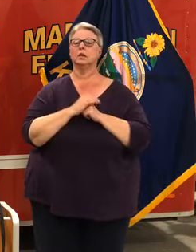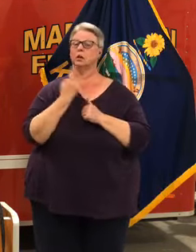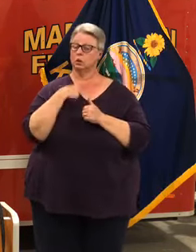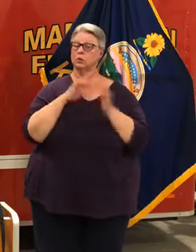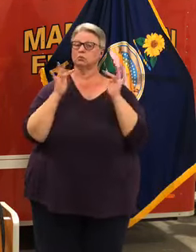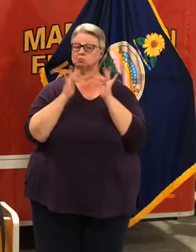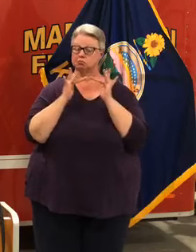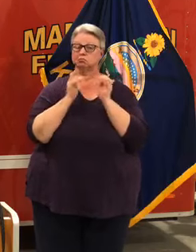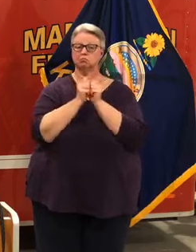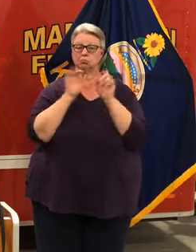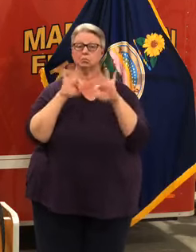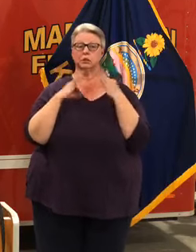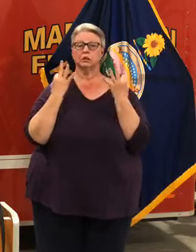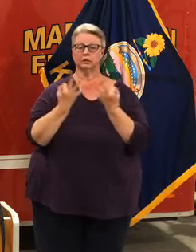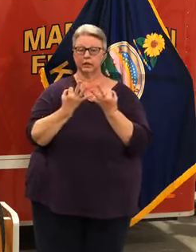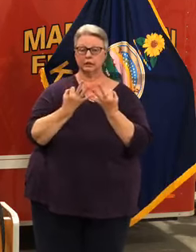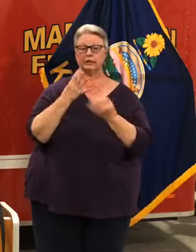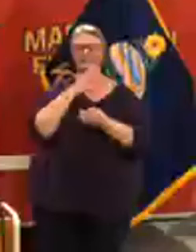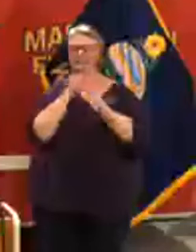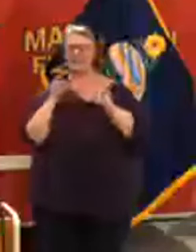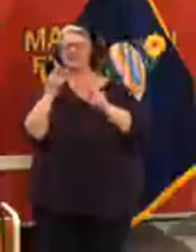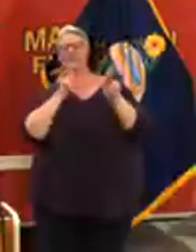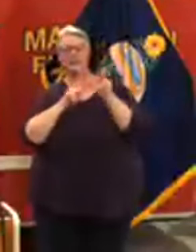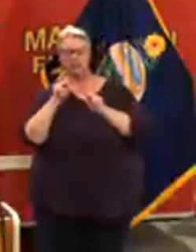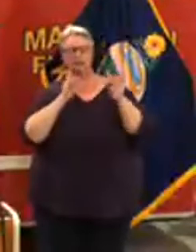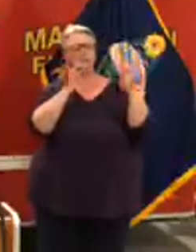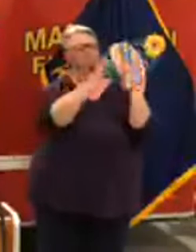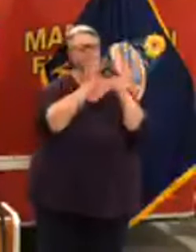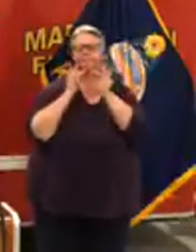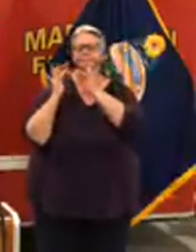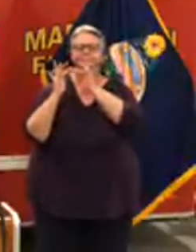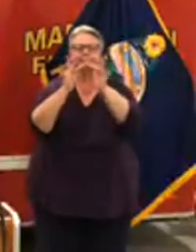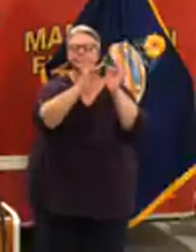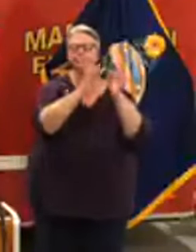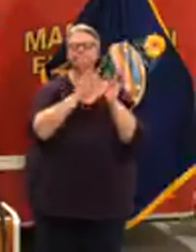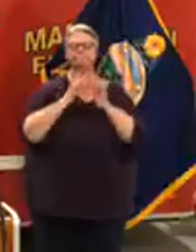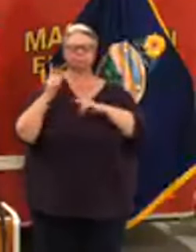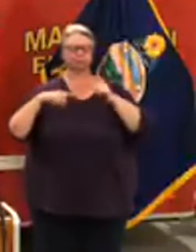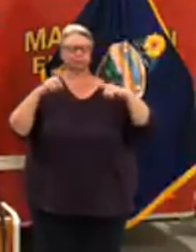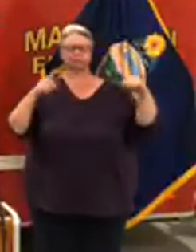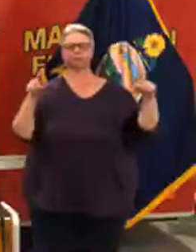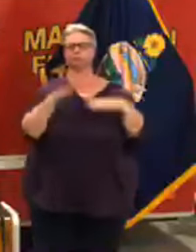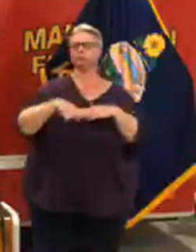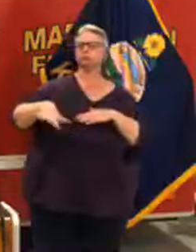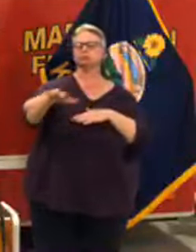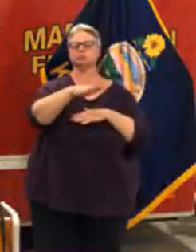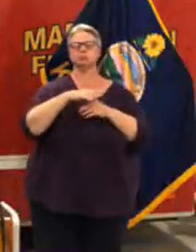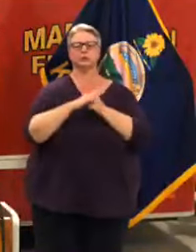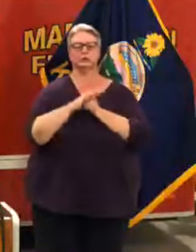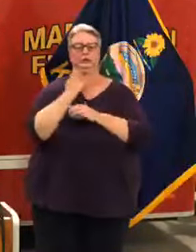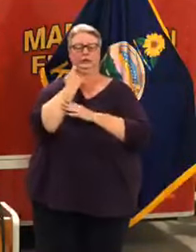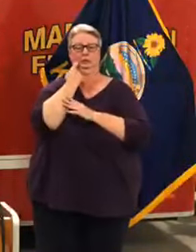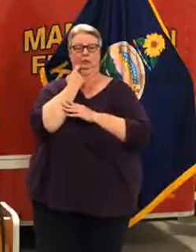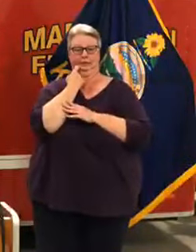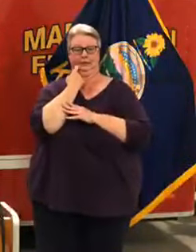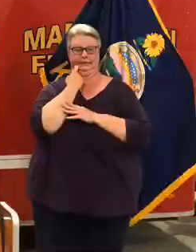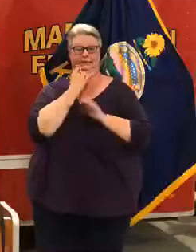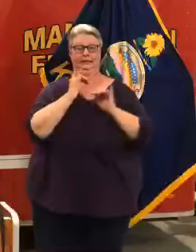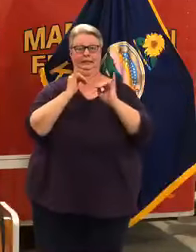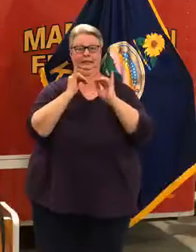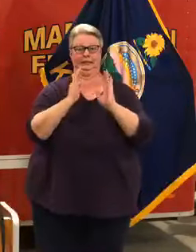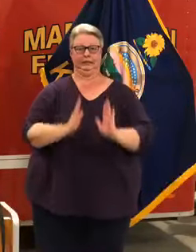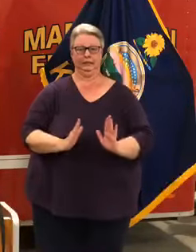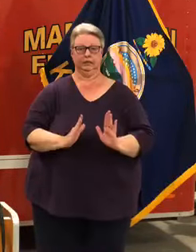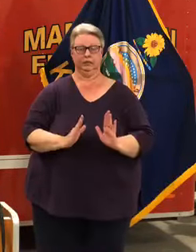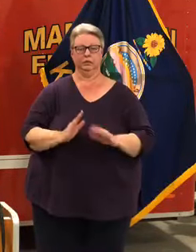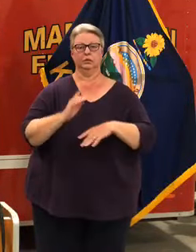with his family and those that he has been in contact with. The most recent individual who tested positive is a 29-year-old